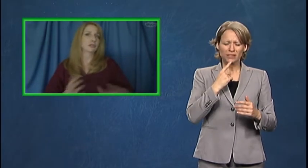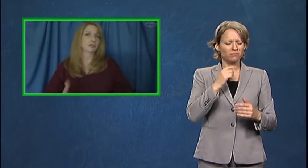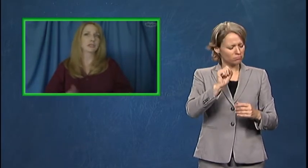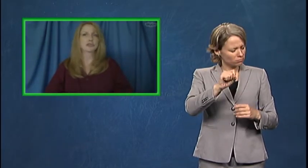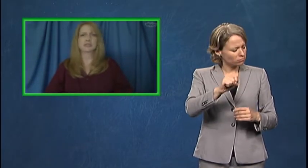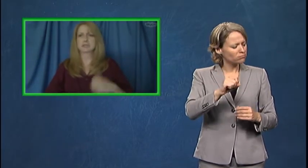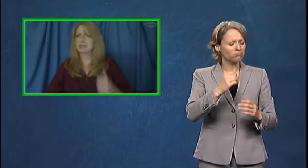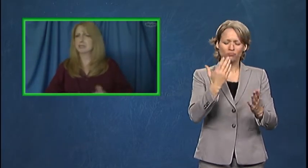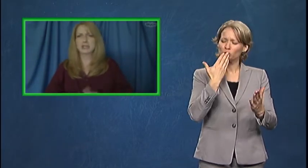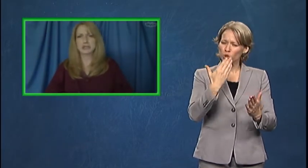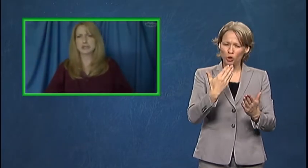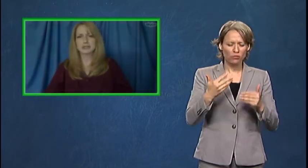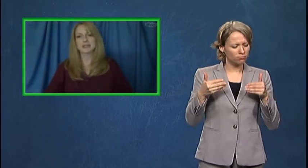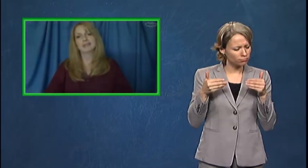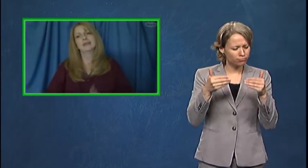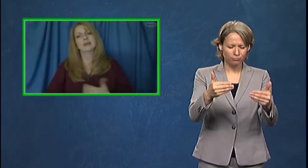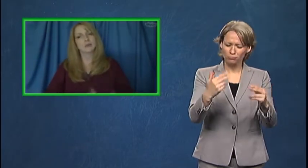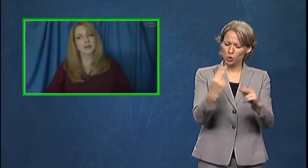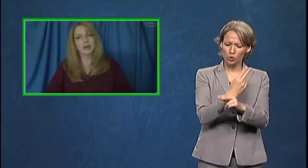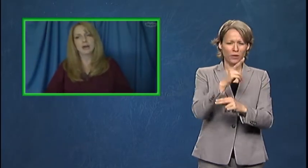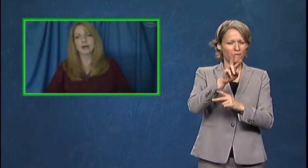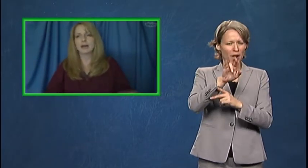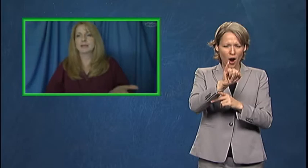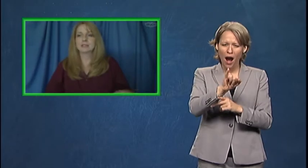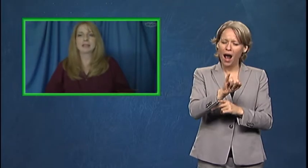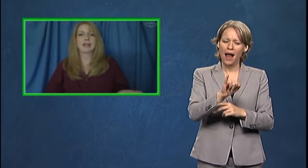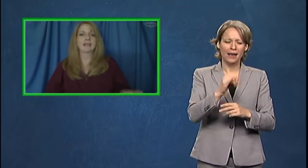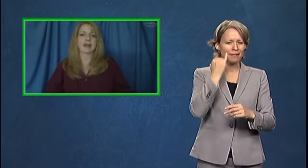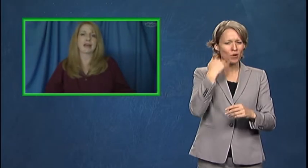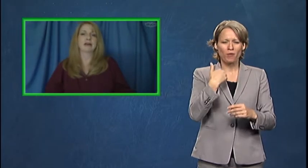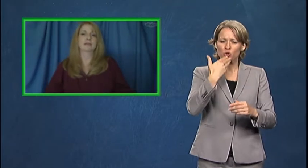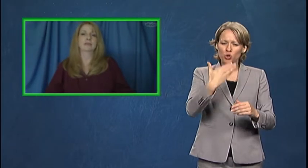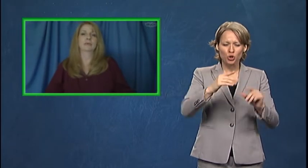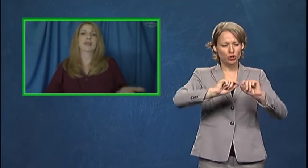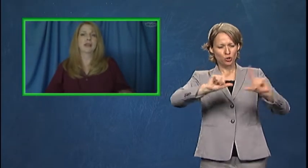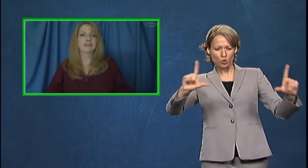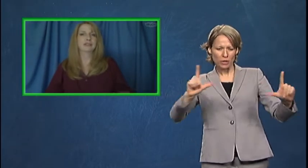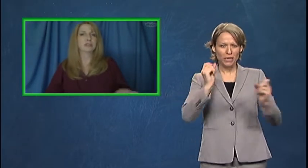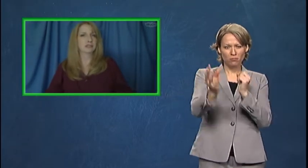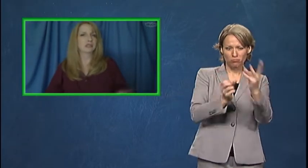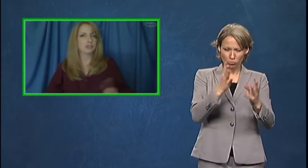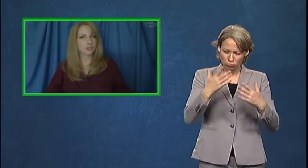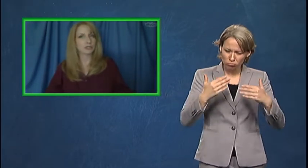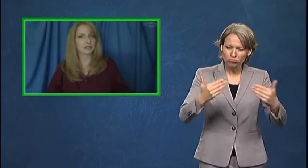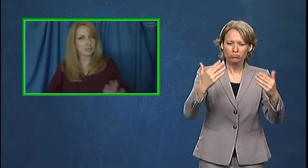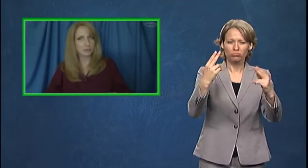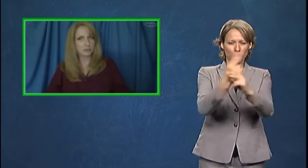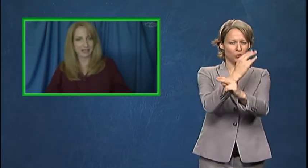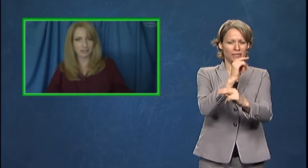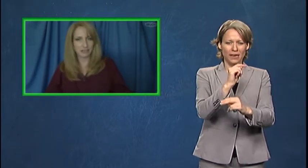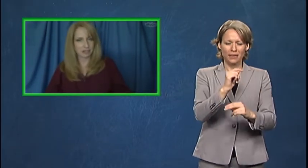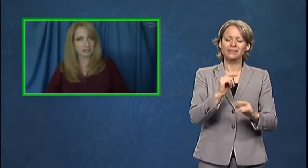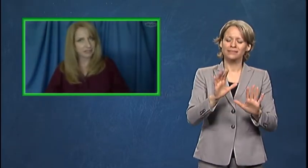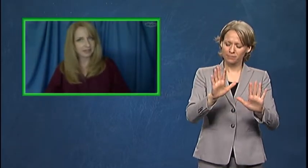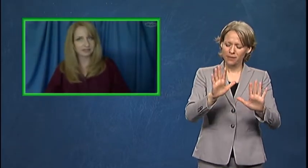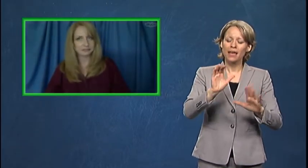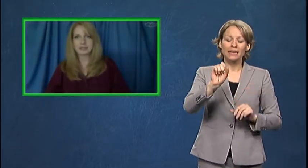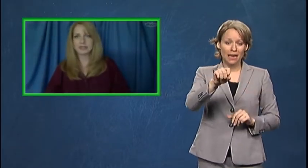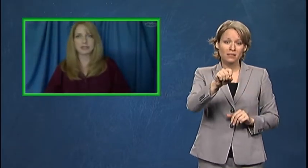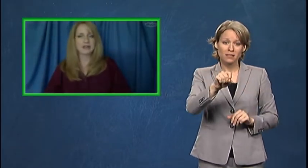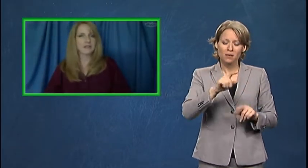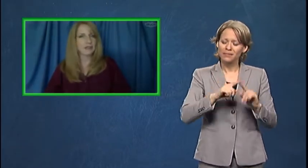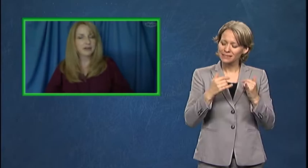good, clear picture, this means we can use it. Well, I'm saying that we have to still ensure that the communication is